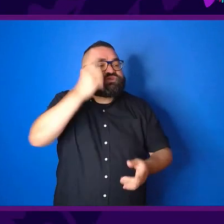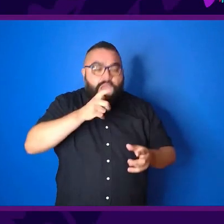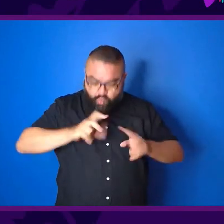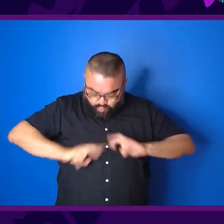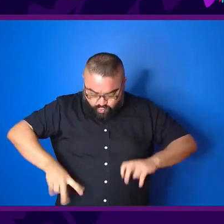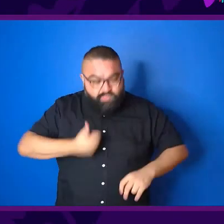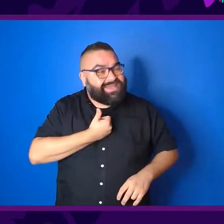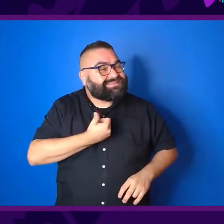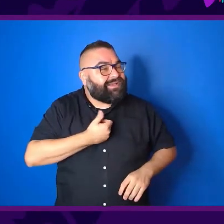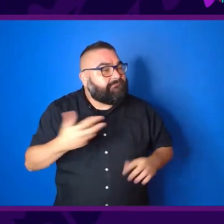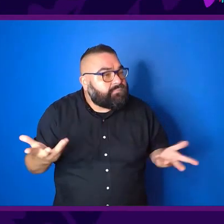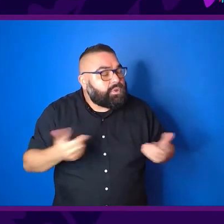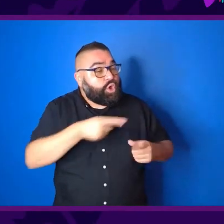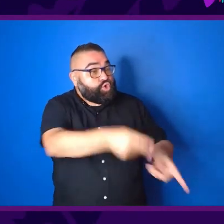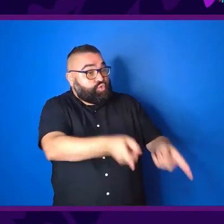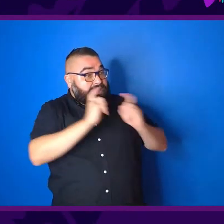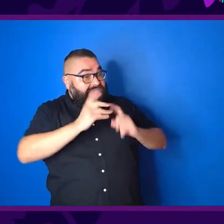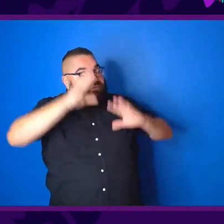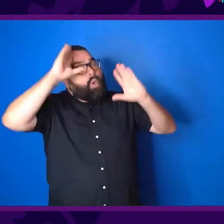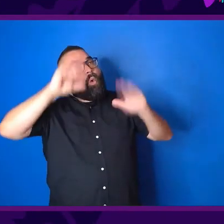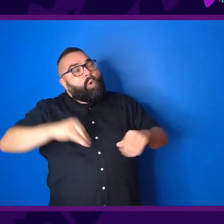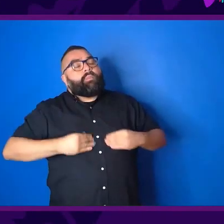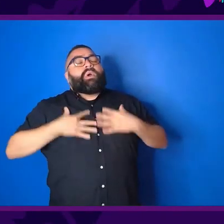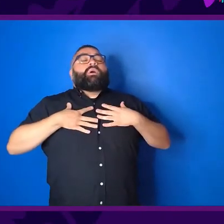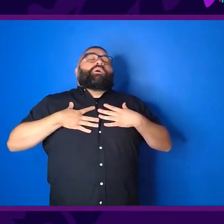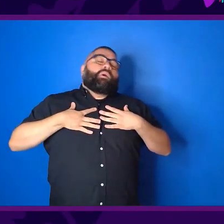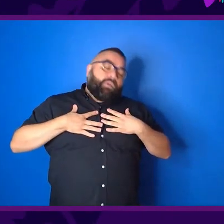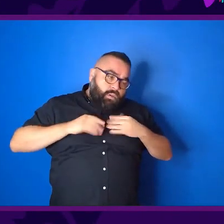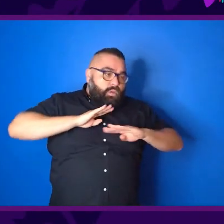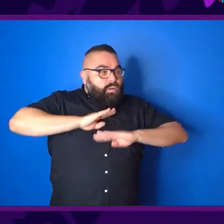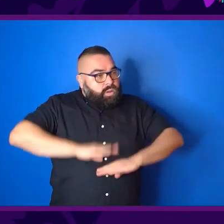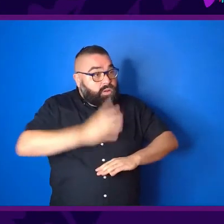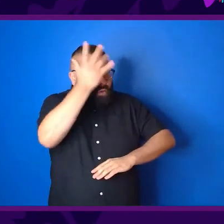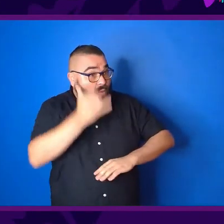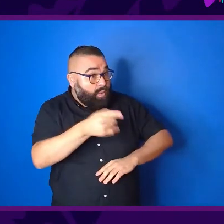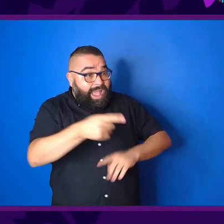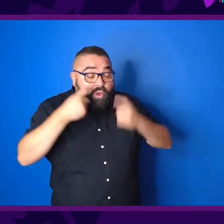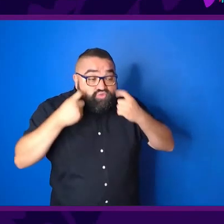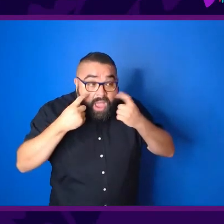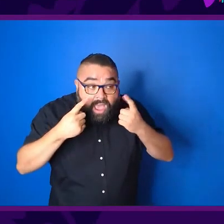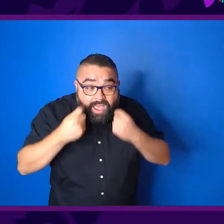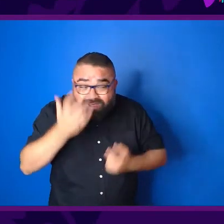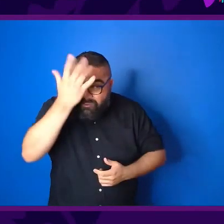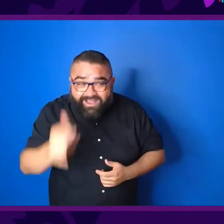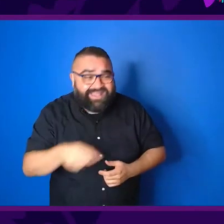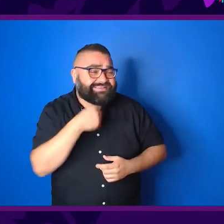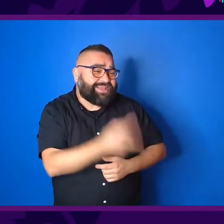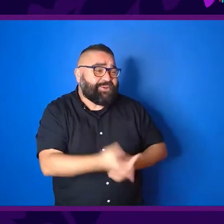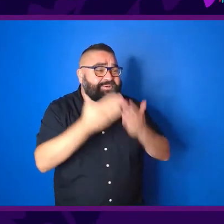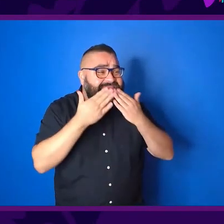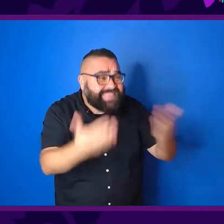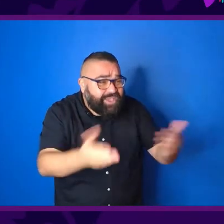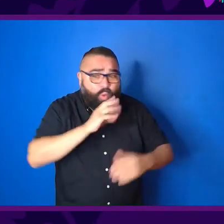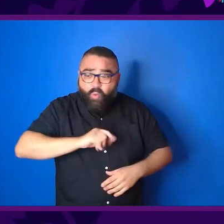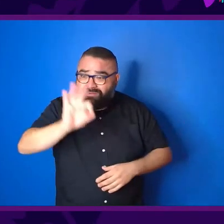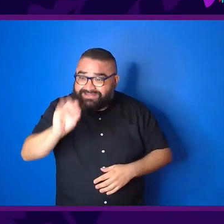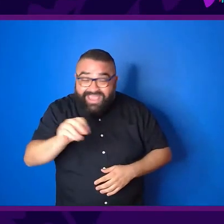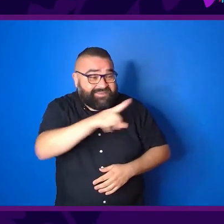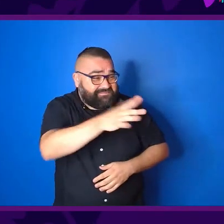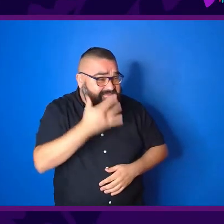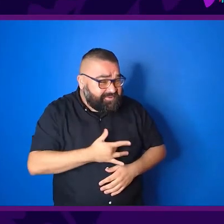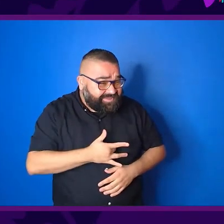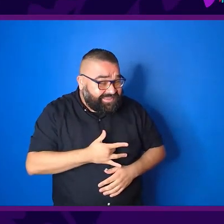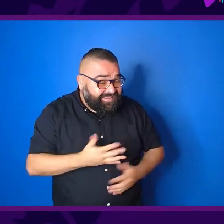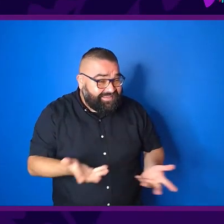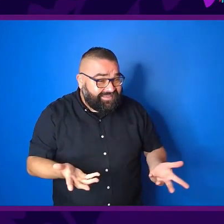And I'm crying because I get to say thank you to you on your 90th year of life. And I say to you from the bottom